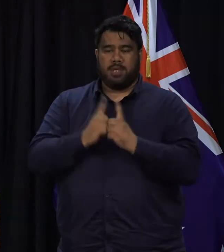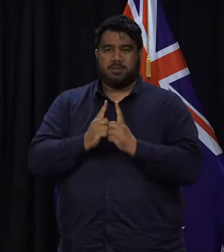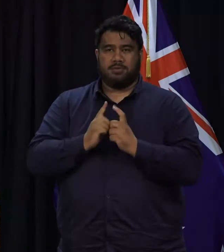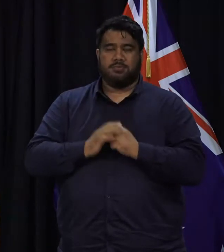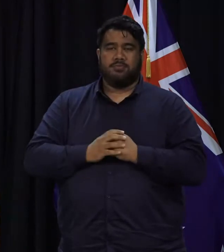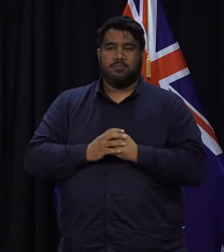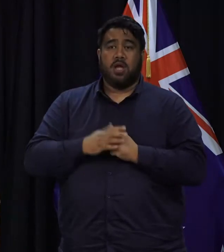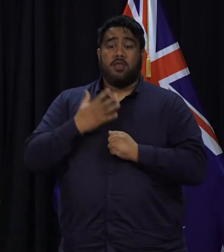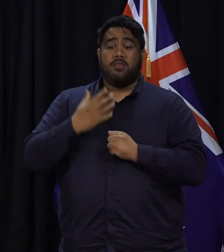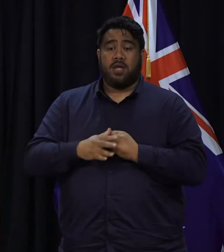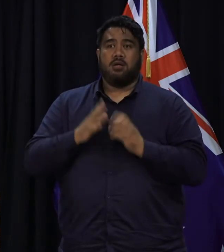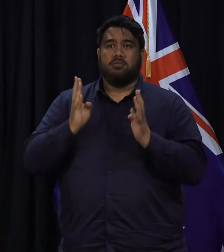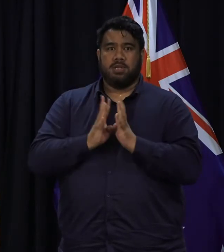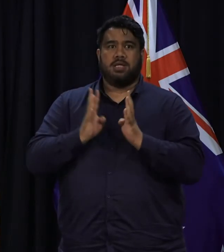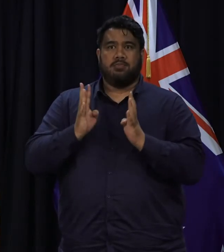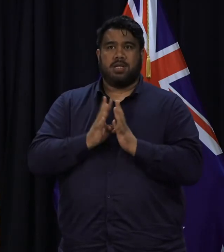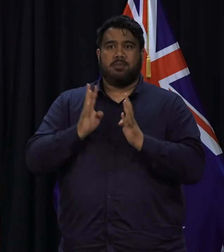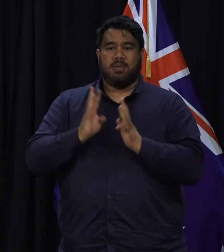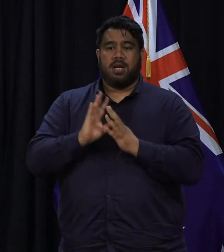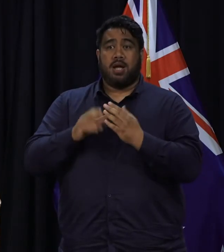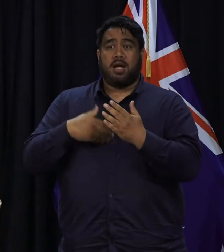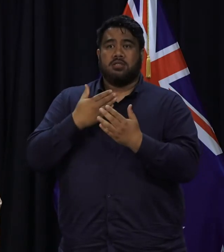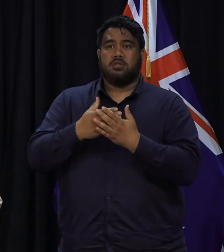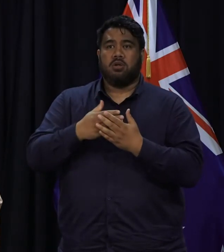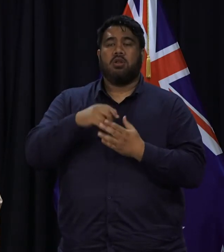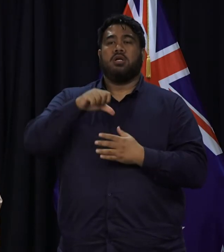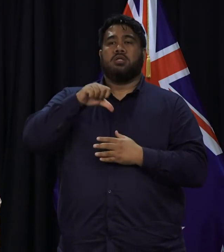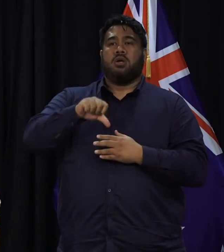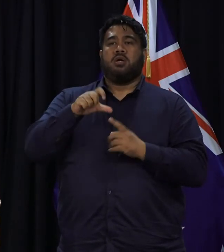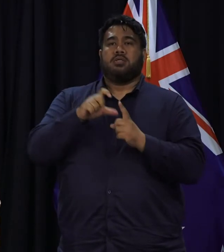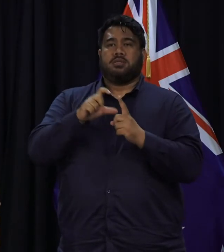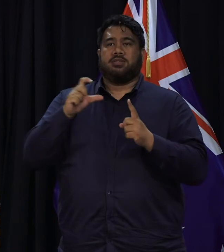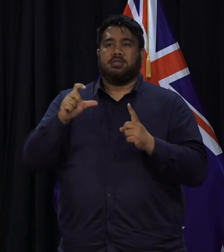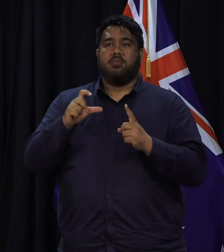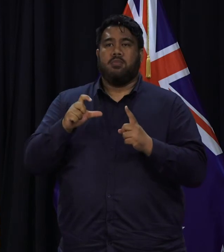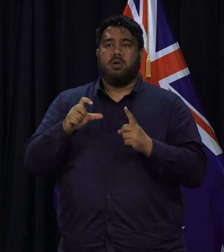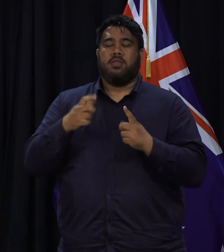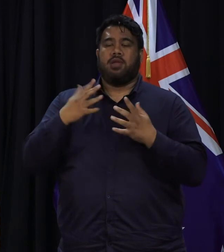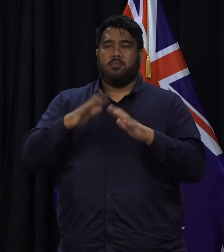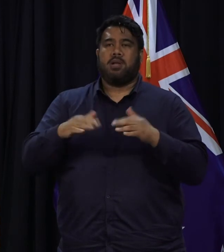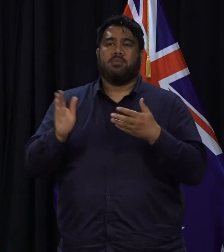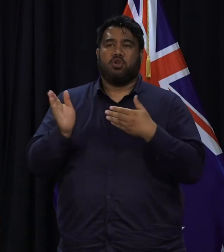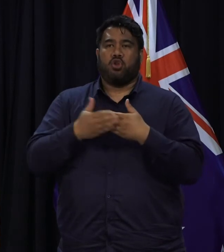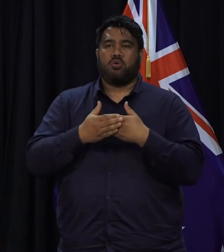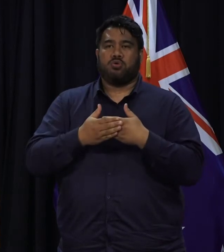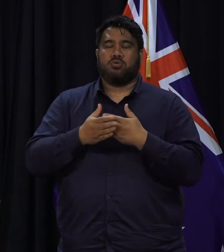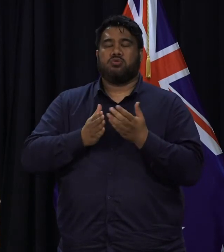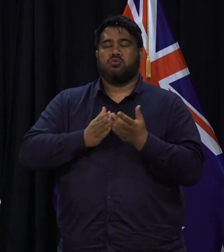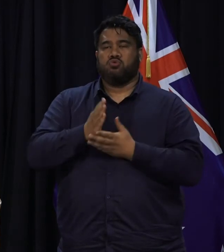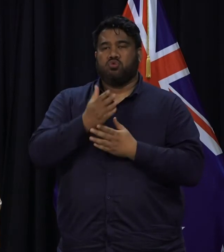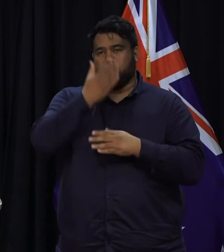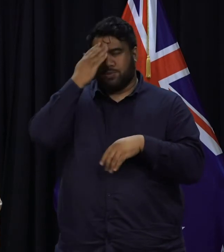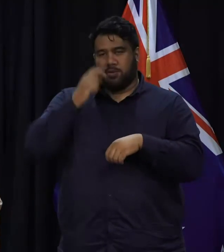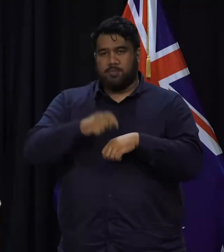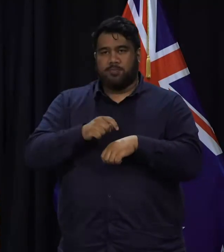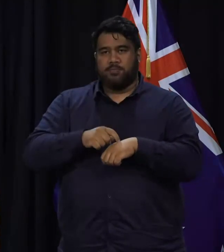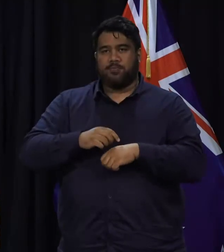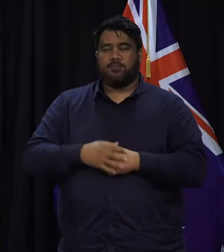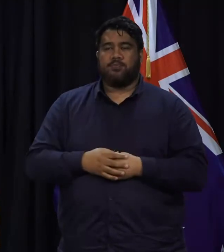following week of the House rising. So the House will rise, Cabinet will meet for an additional meeting